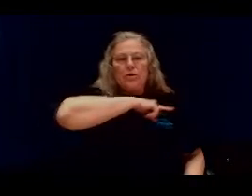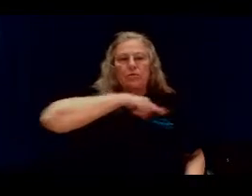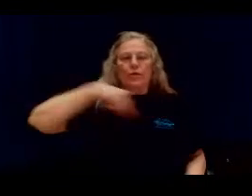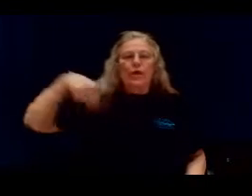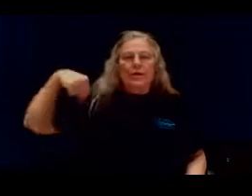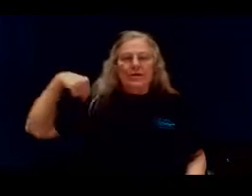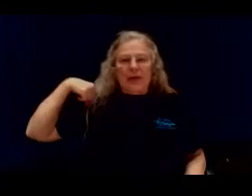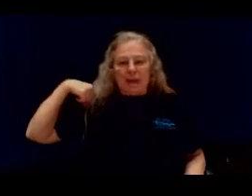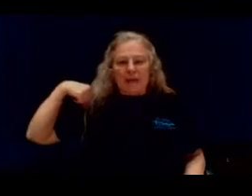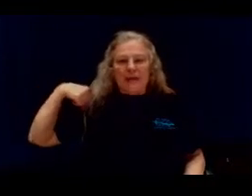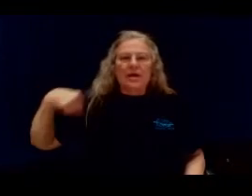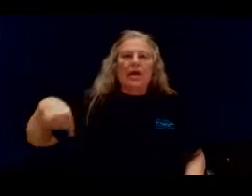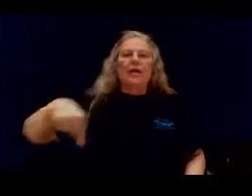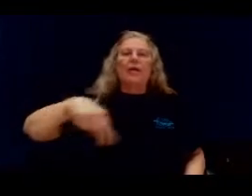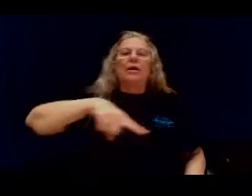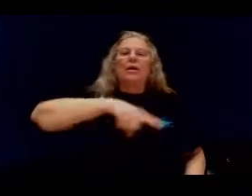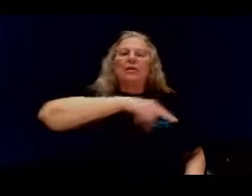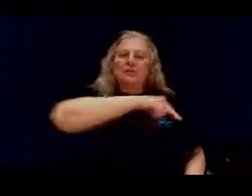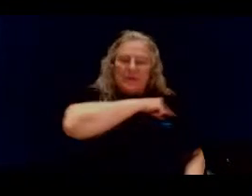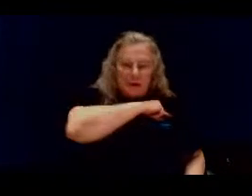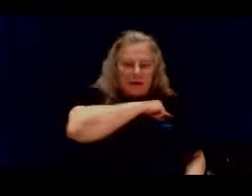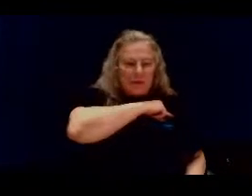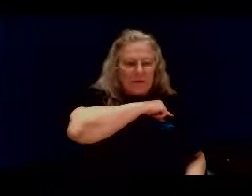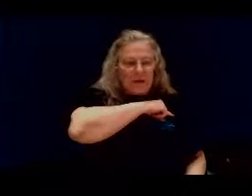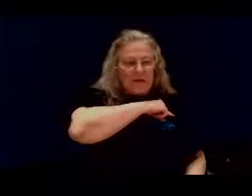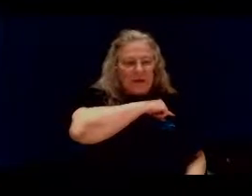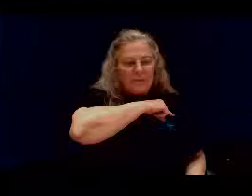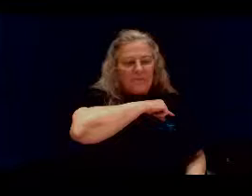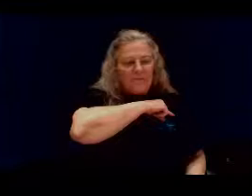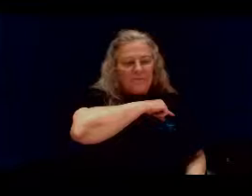shoulder. Dominant side to non-dominant side.